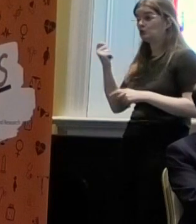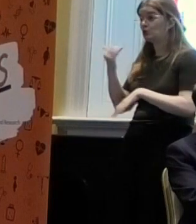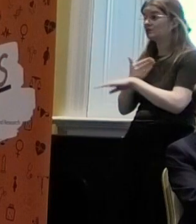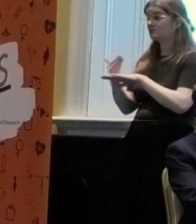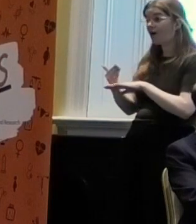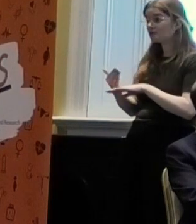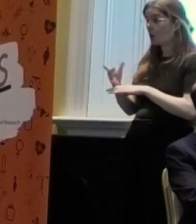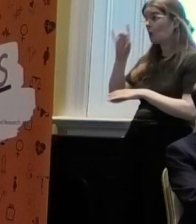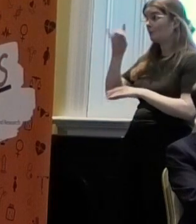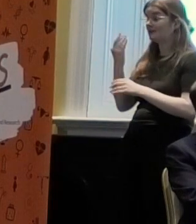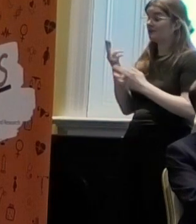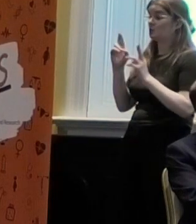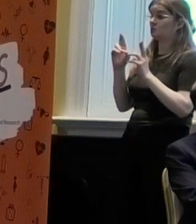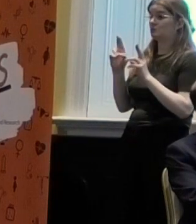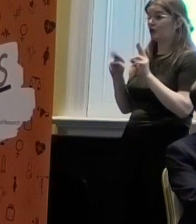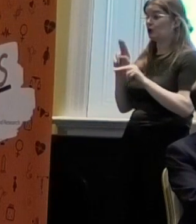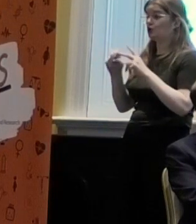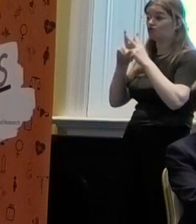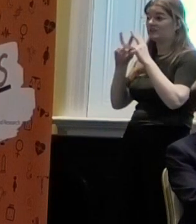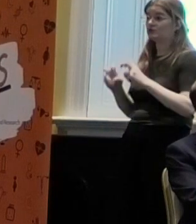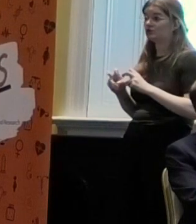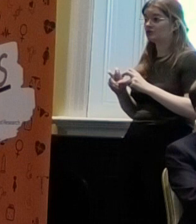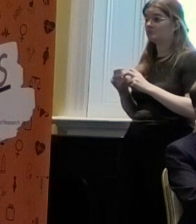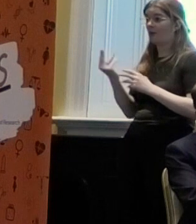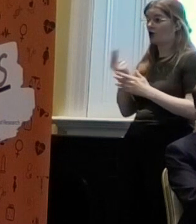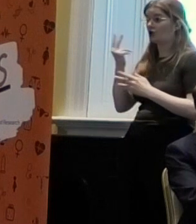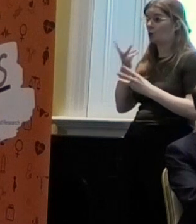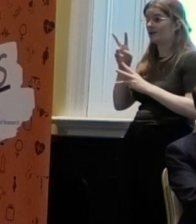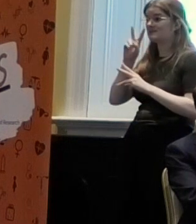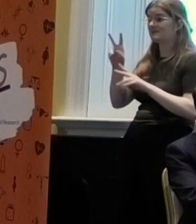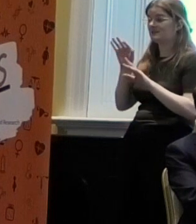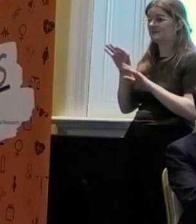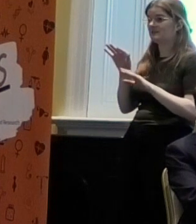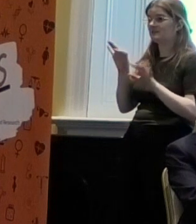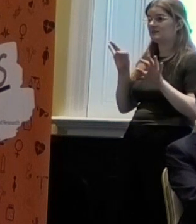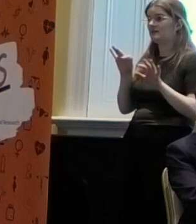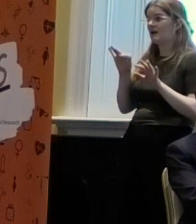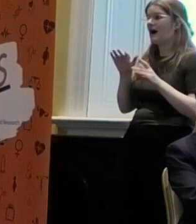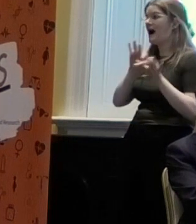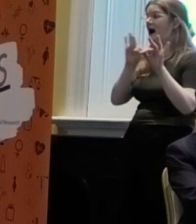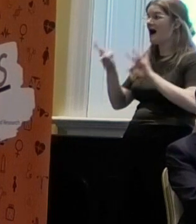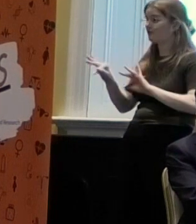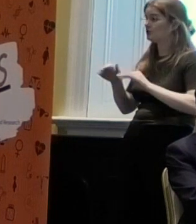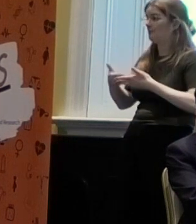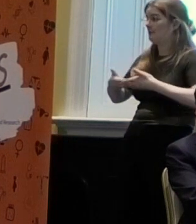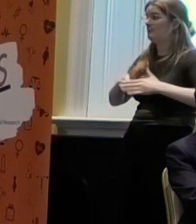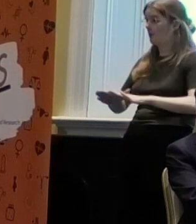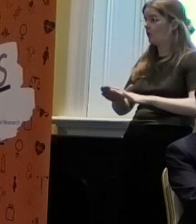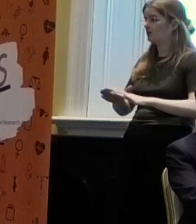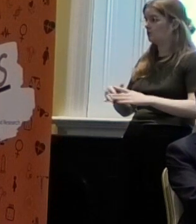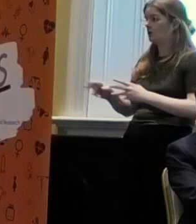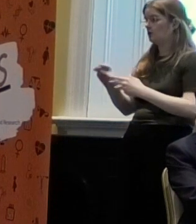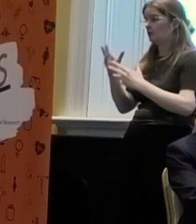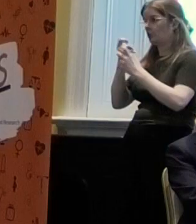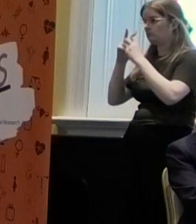and hopefully with our new study partum, which is going to be looking in the postpartum period at aspirin and heparin, that we will hopefully